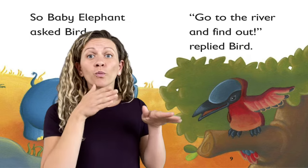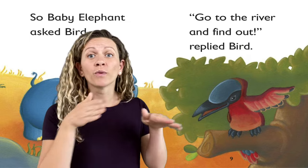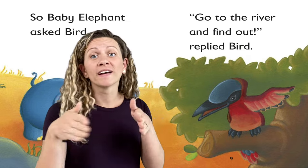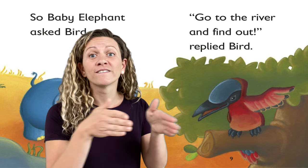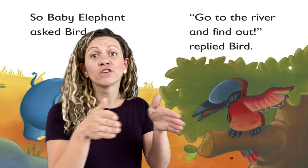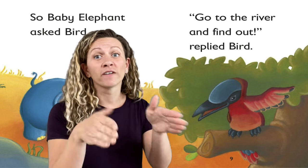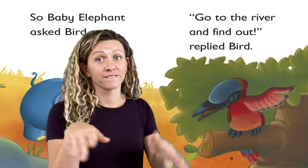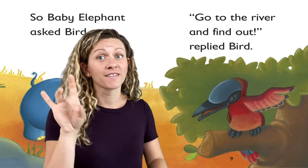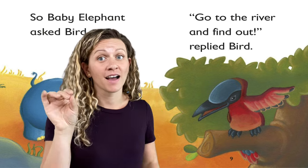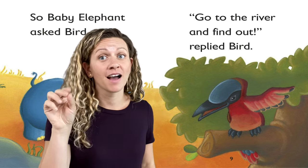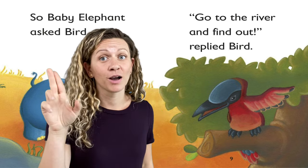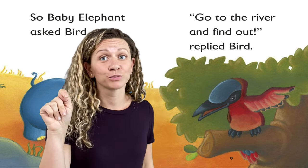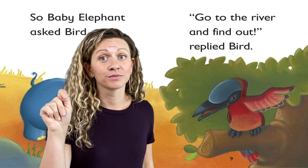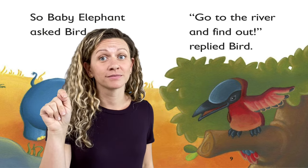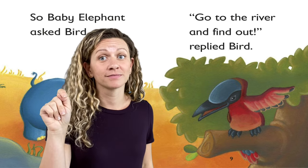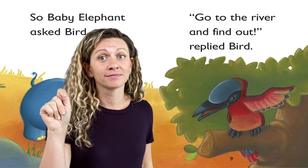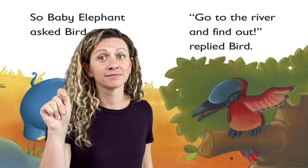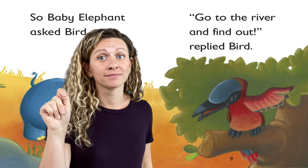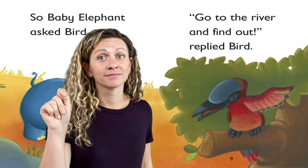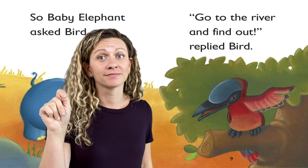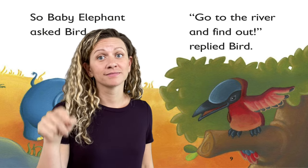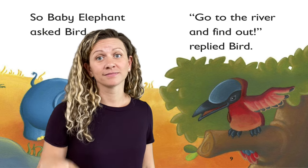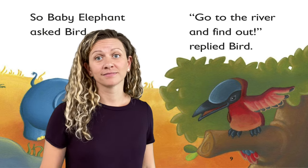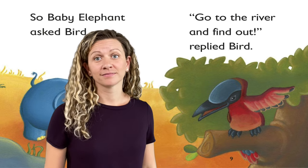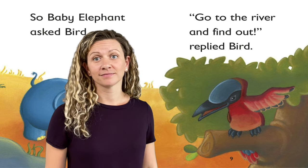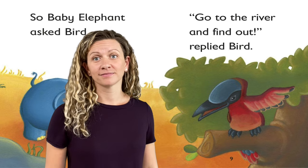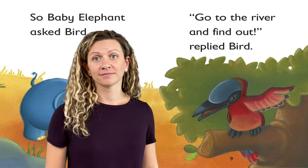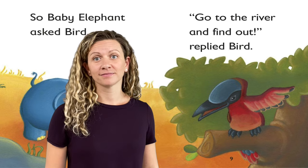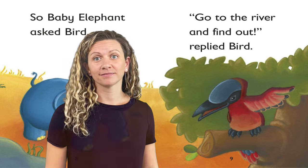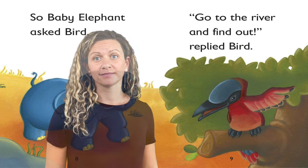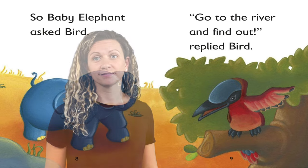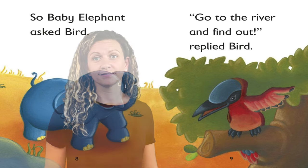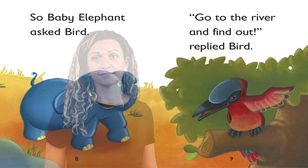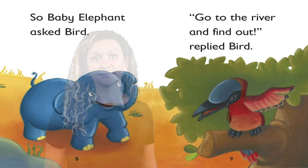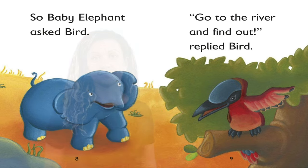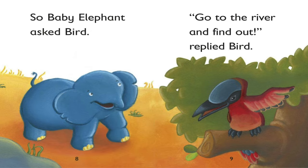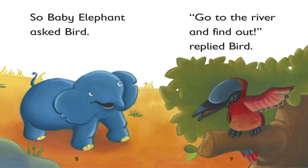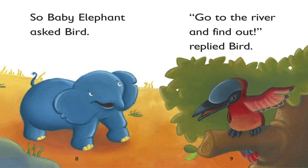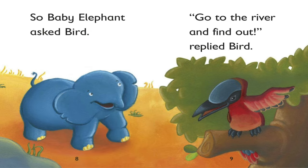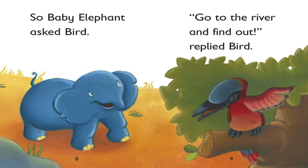Go to the river and find out, replied Bird